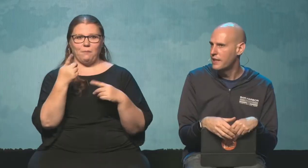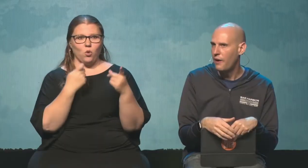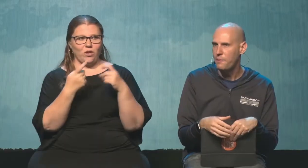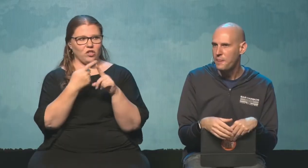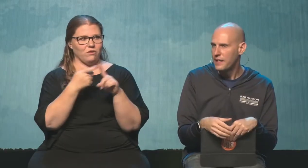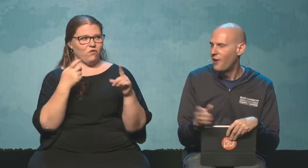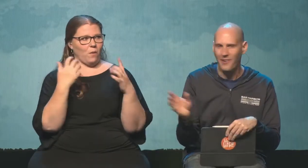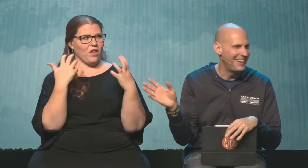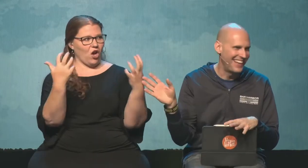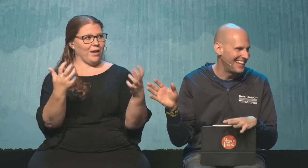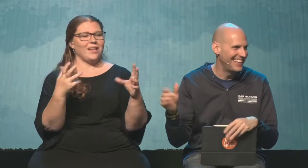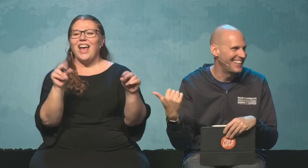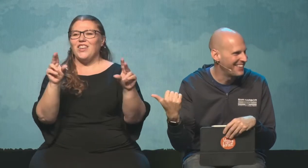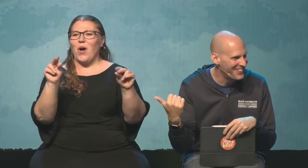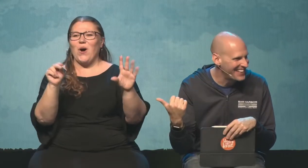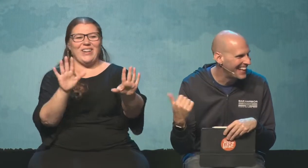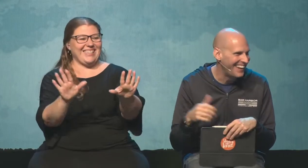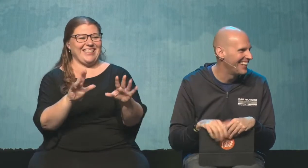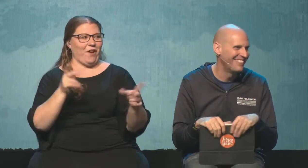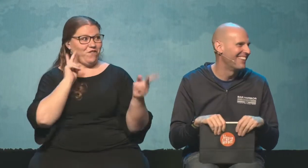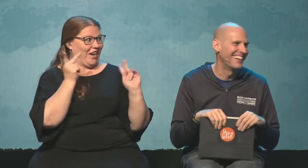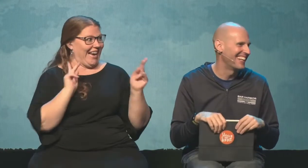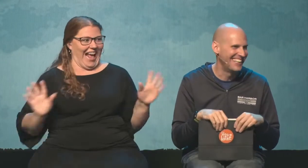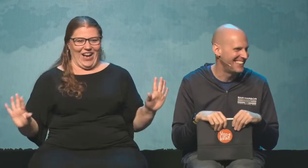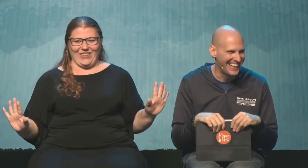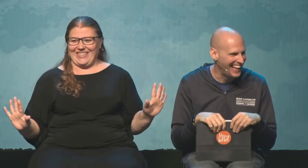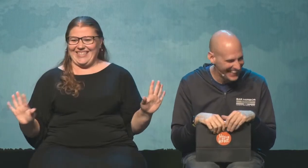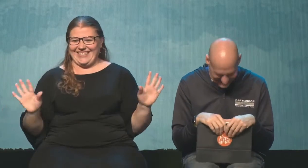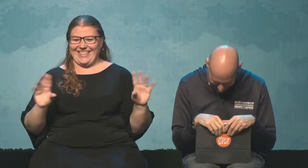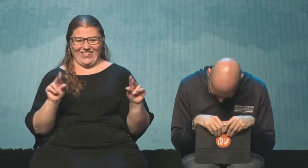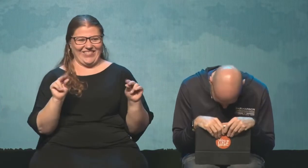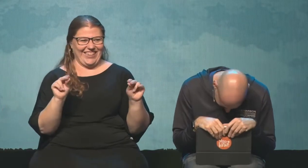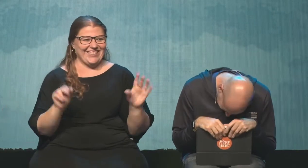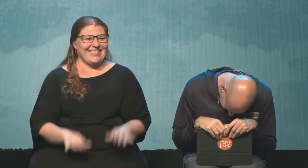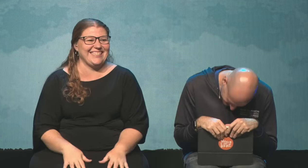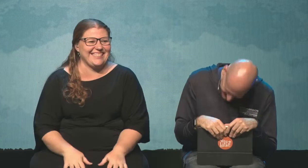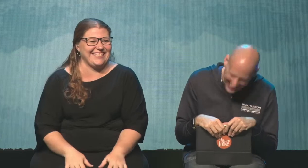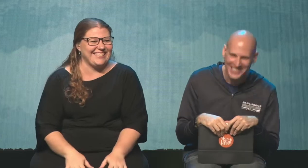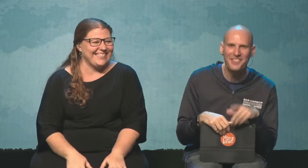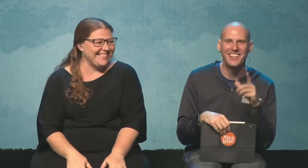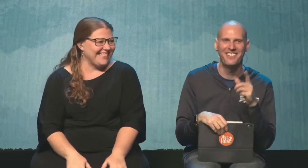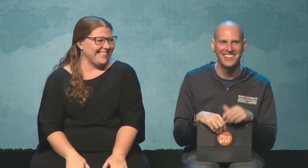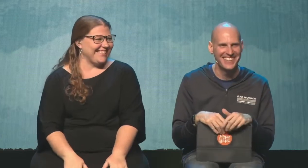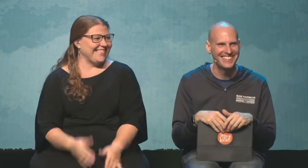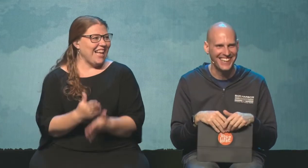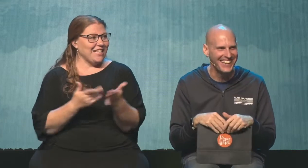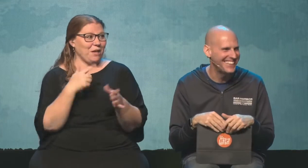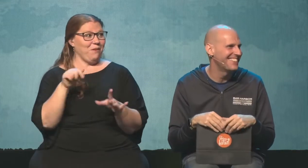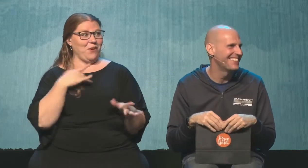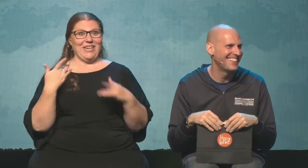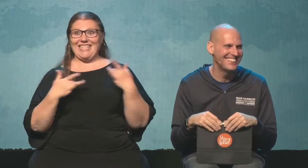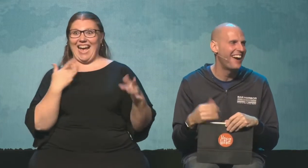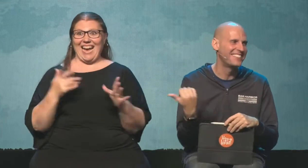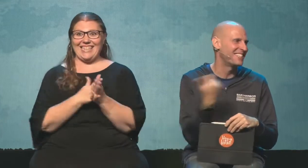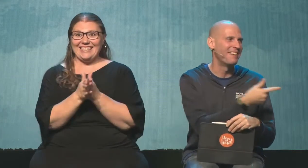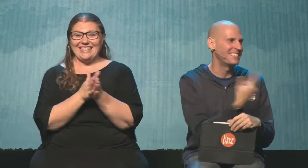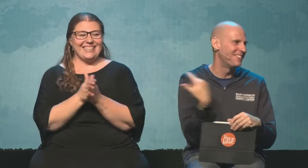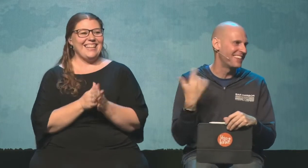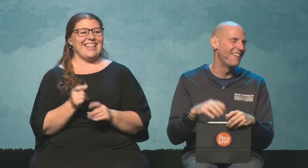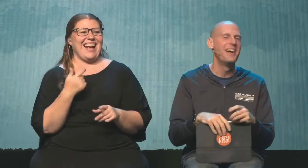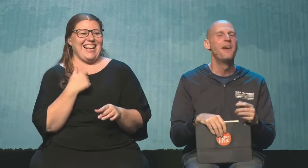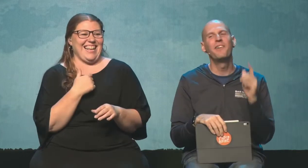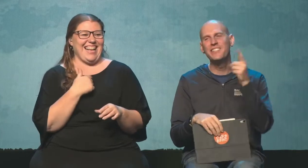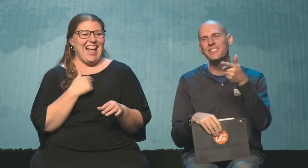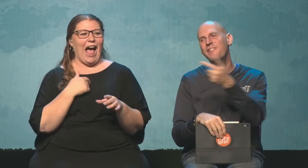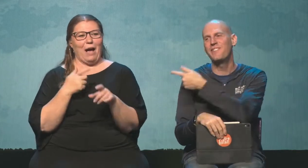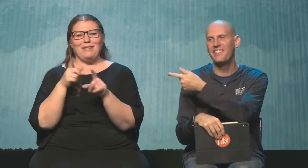audience now. No, I'm not. I think they're freaking out. We weren't going to do that. Some of you got really excited. I was just messing with